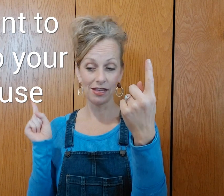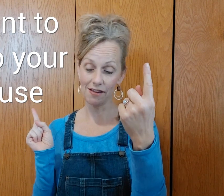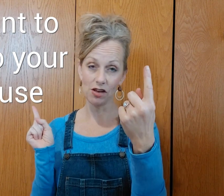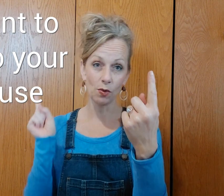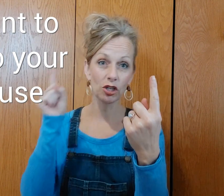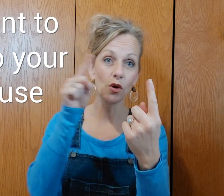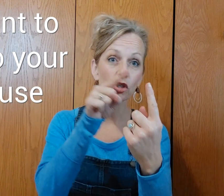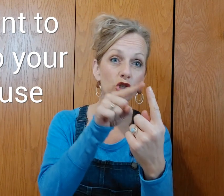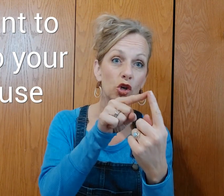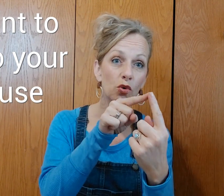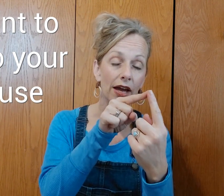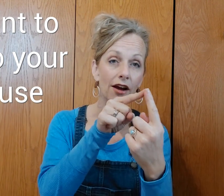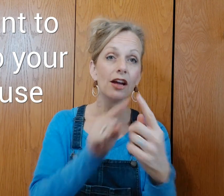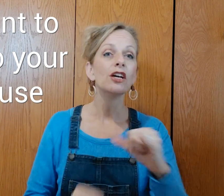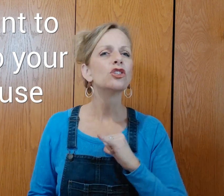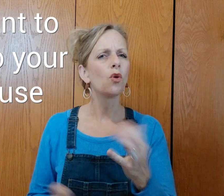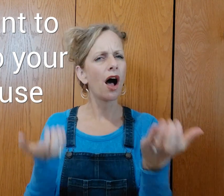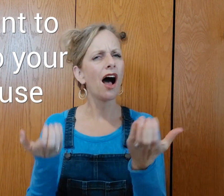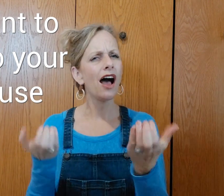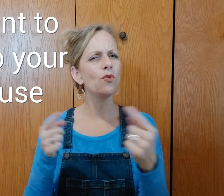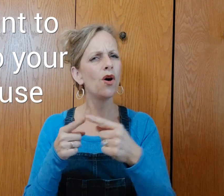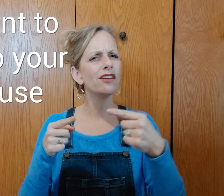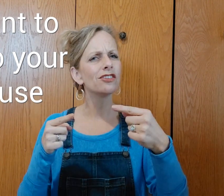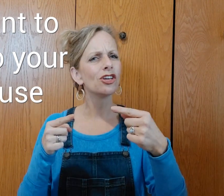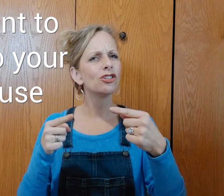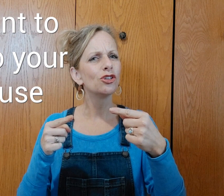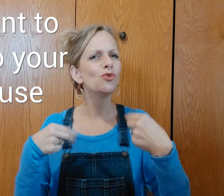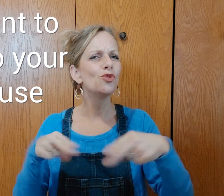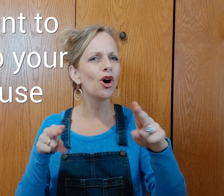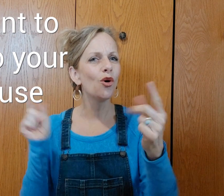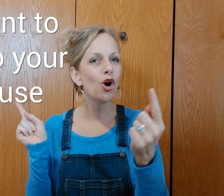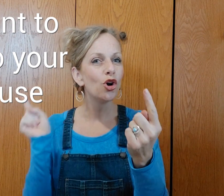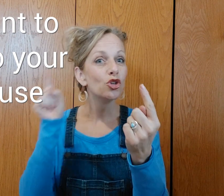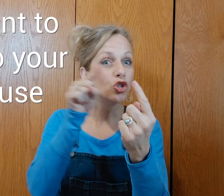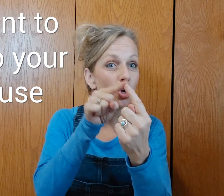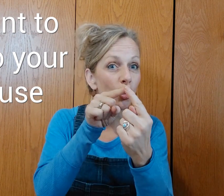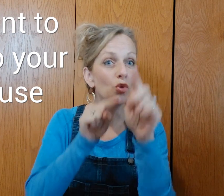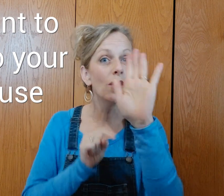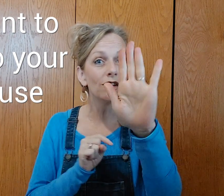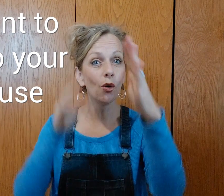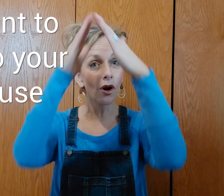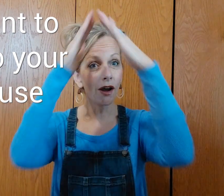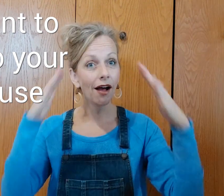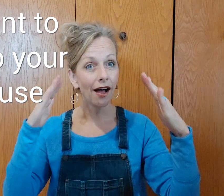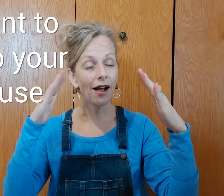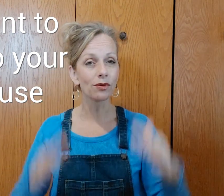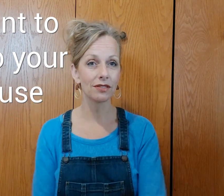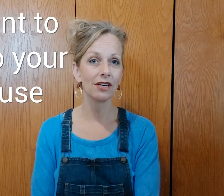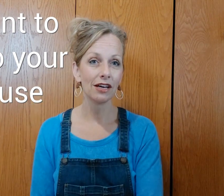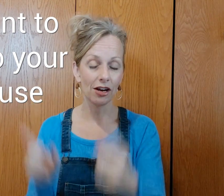live, and you want to go to there. So I want to go to your house, right? Do